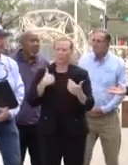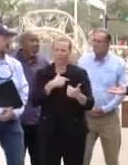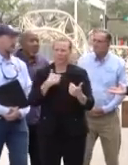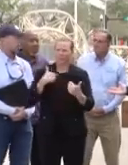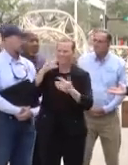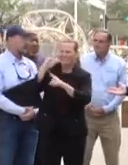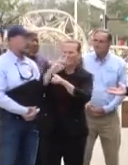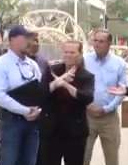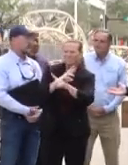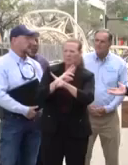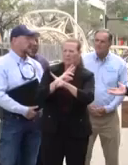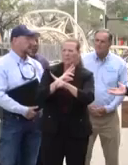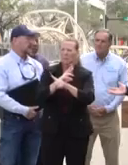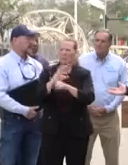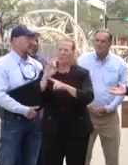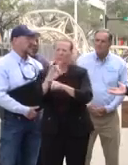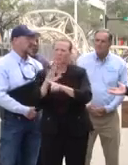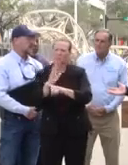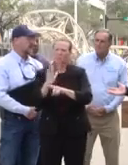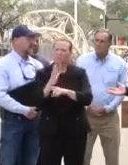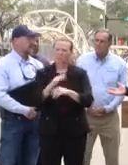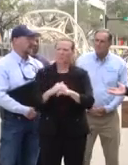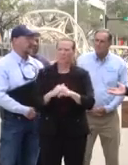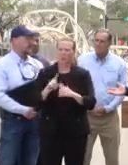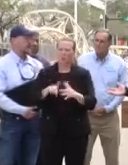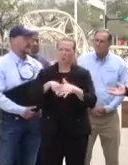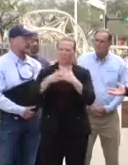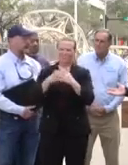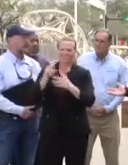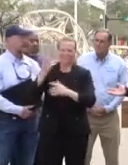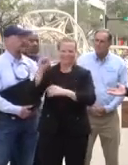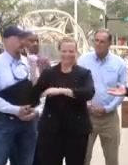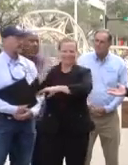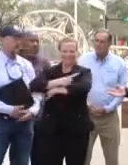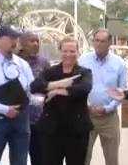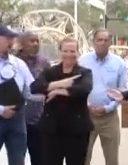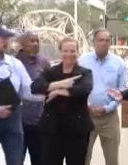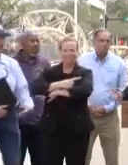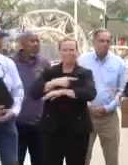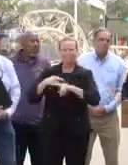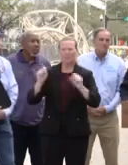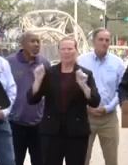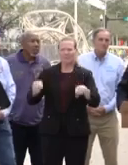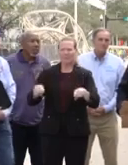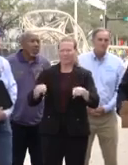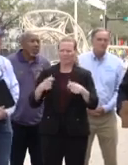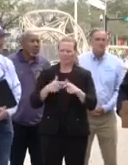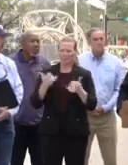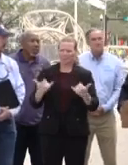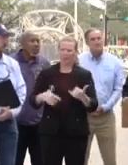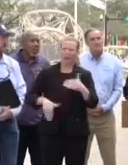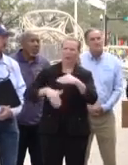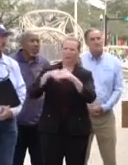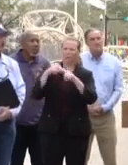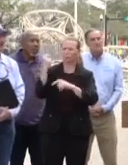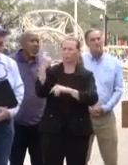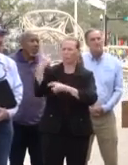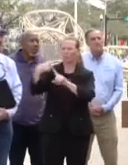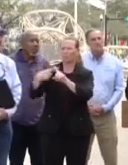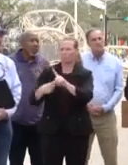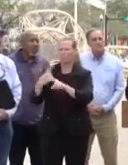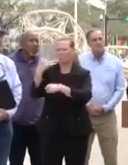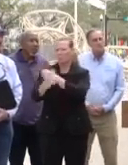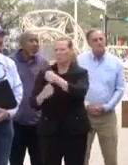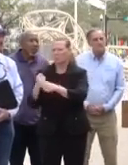6 months? Eight? The initial rollout is 60 days, but we can do that for now up to 12 months. So yeah, so you're guaranteed 60 days.